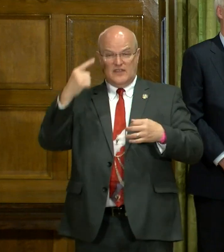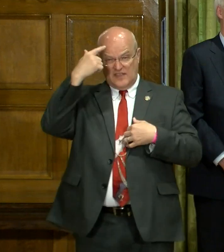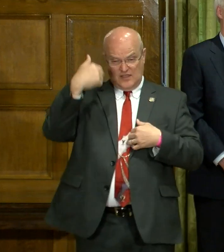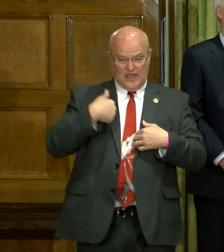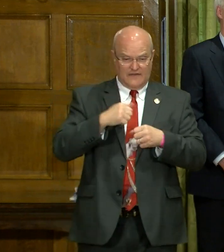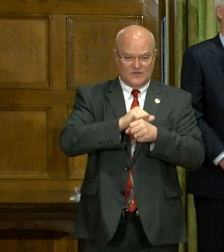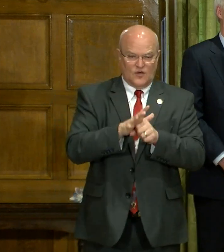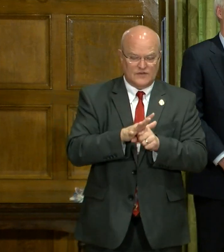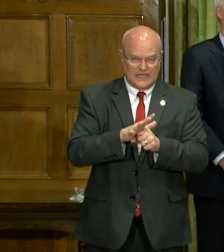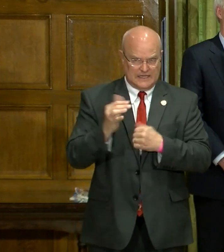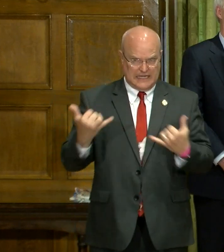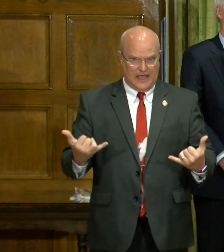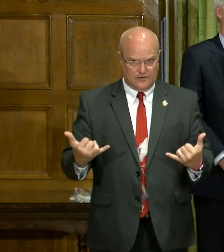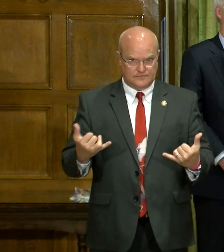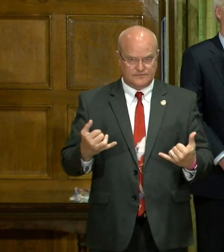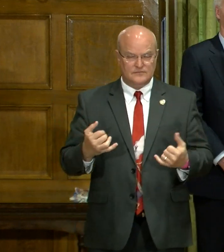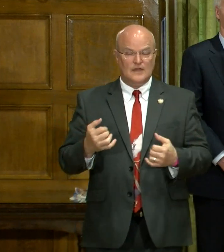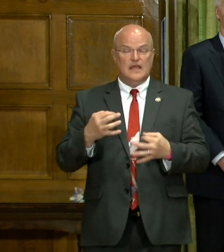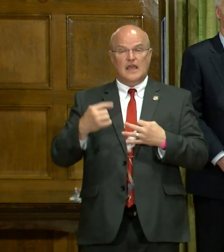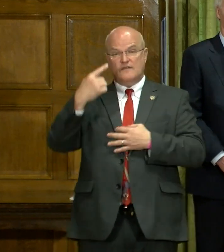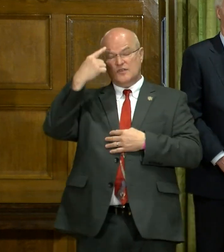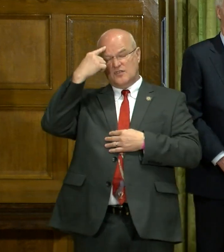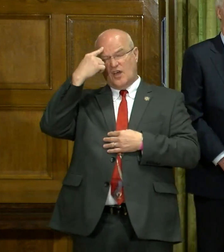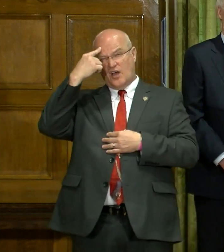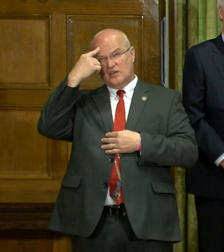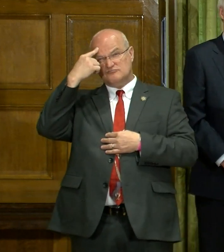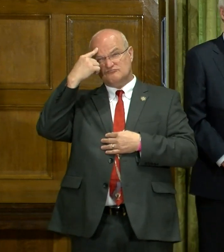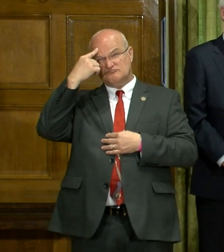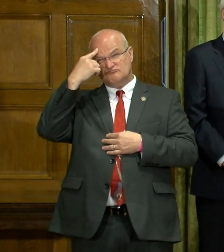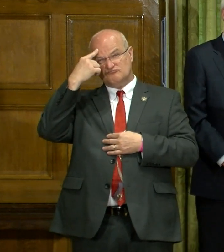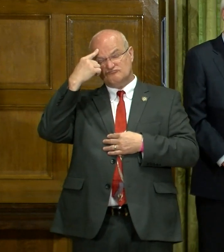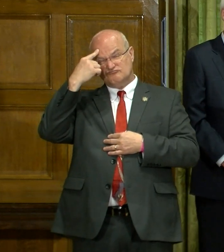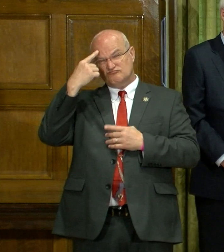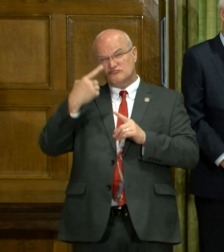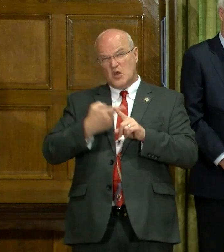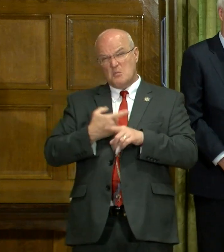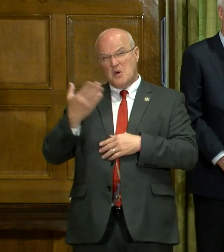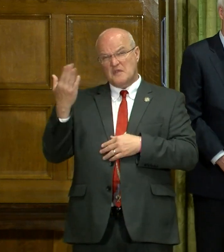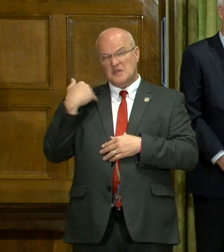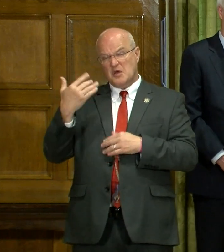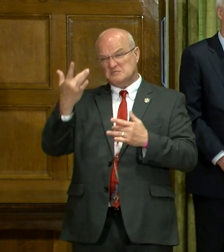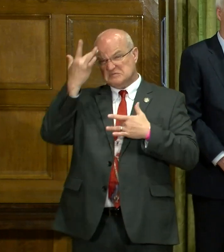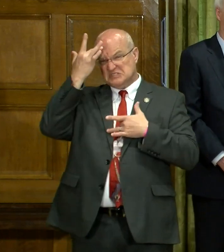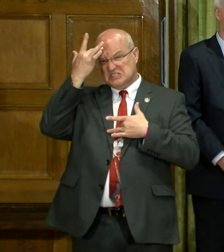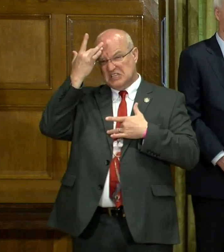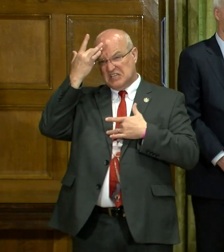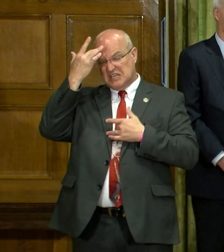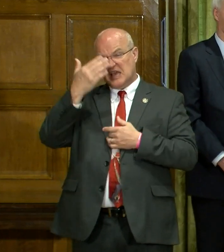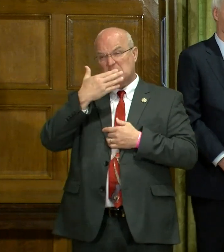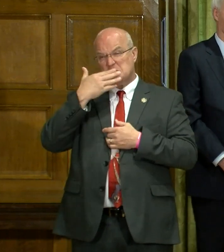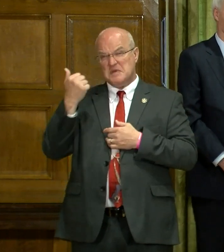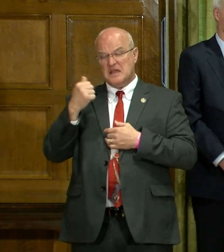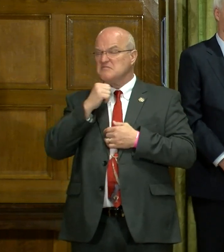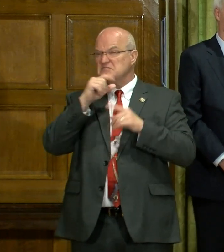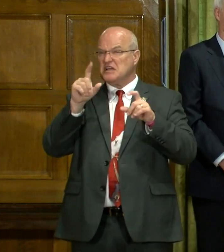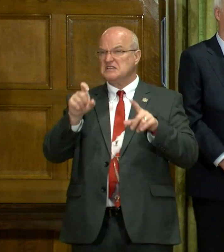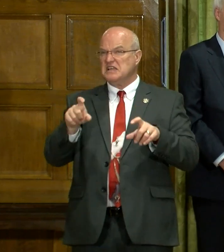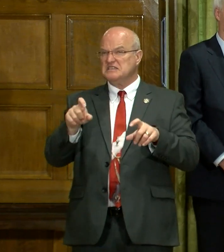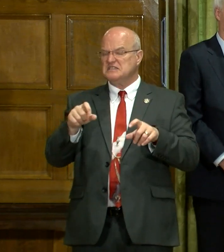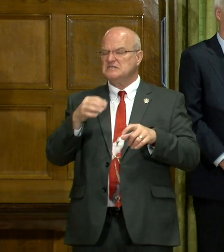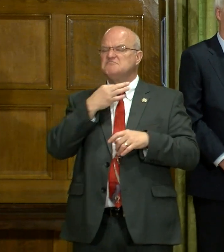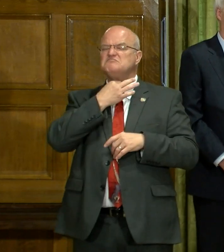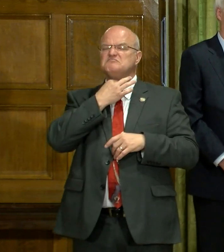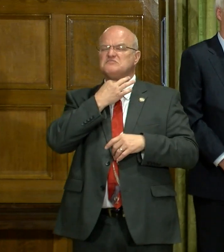have COVID-19 infection. Now, if you thought, well, you know, a month ago I got sick and I got better, I never got tested, I'm kind